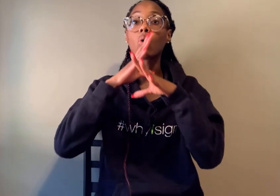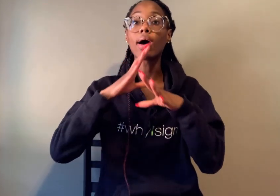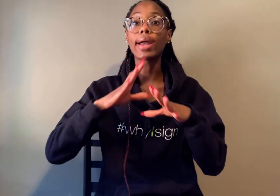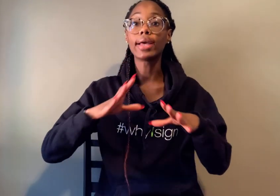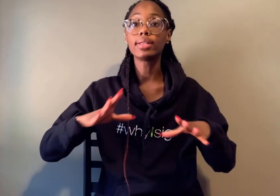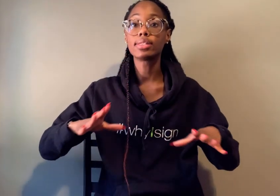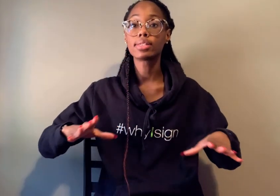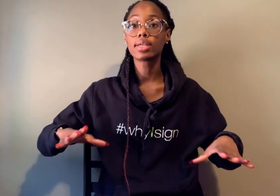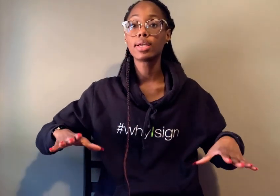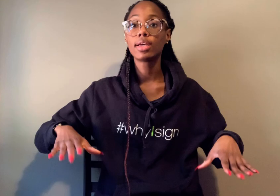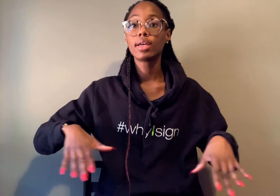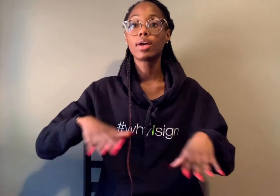quiet.